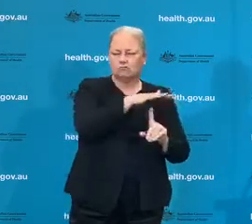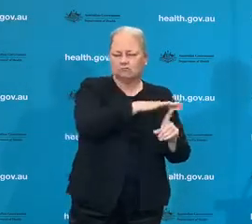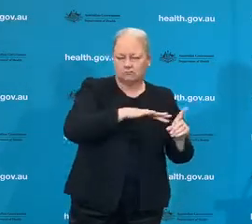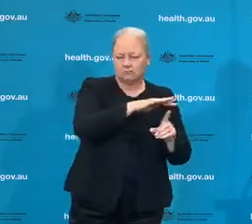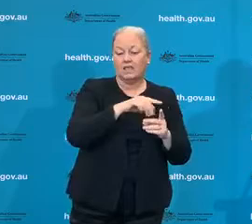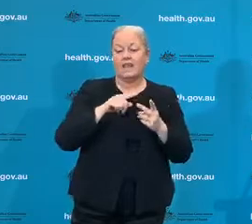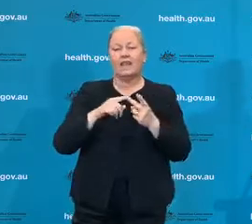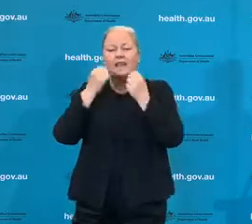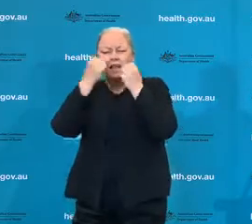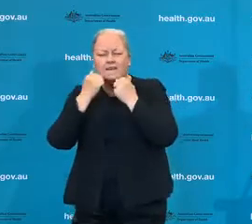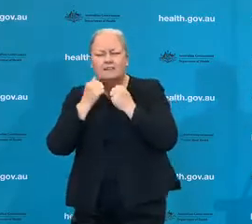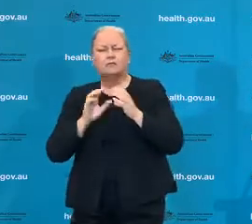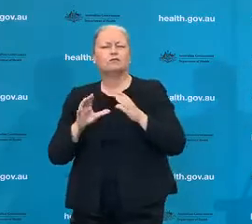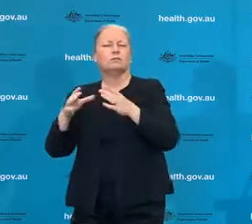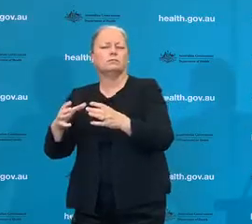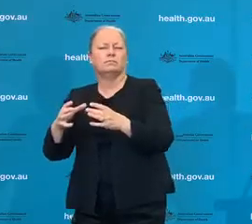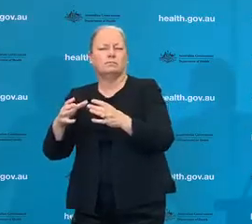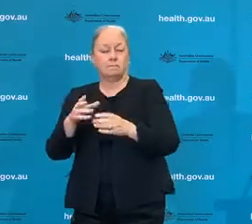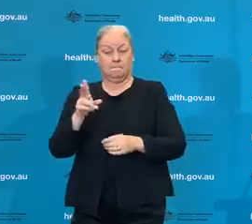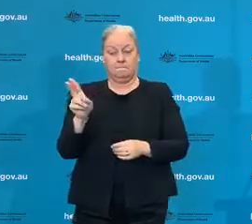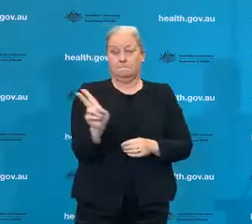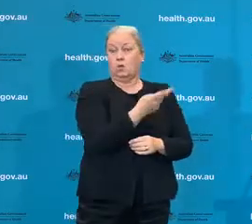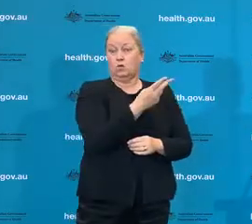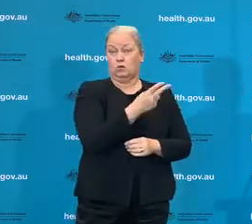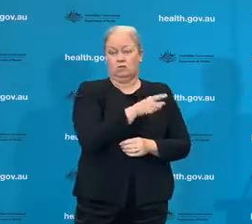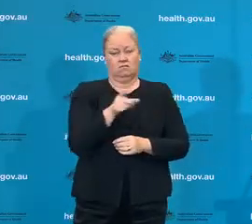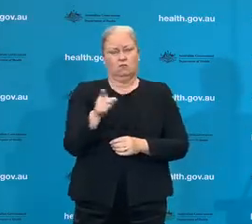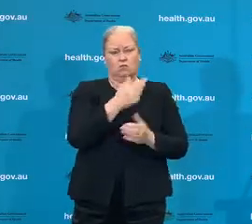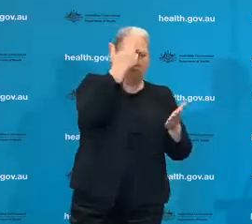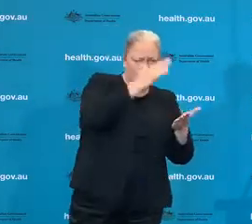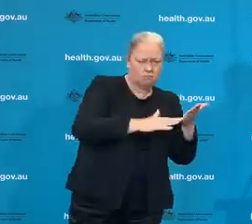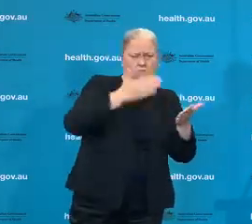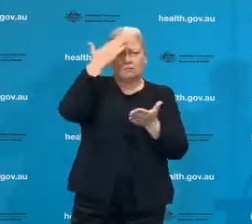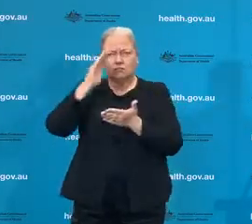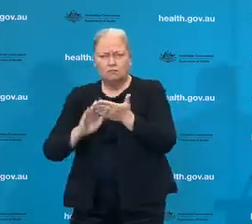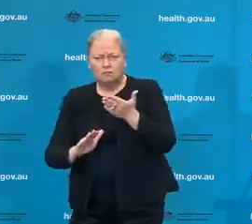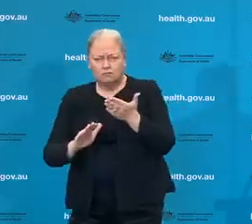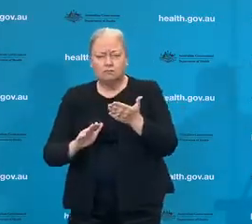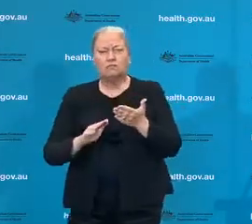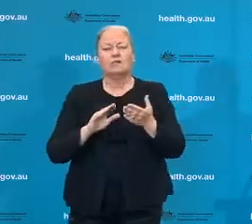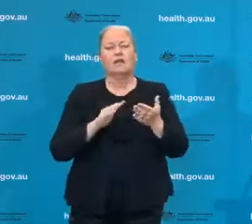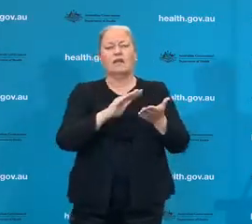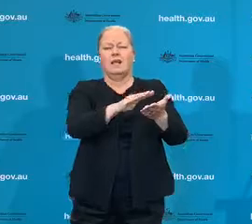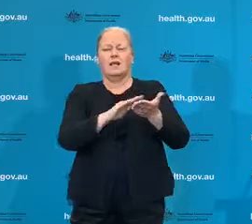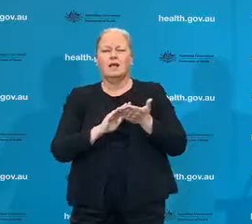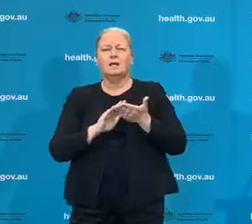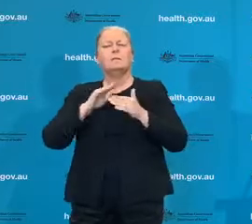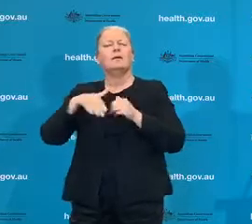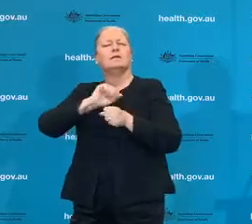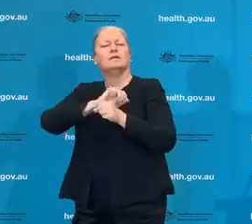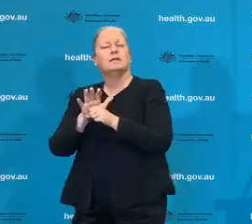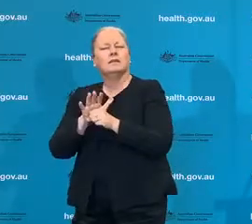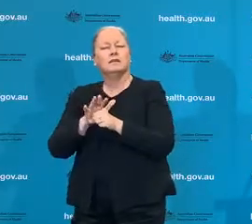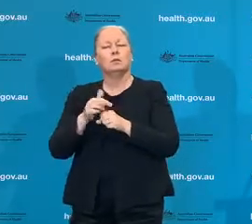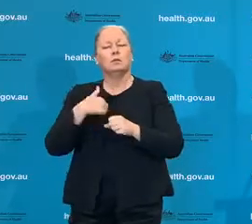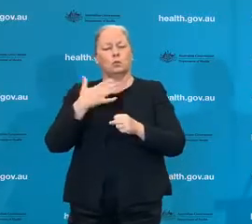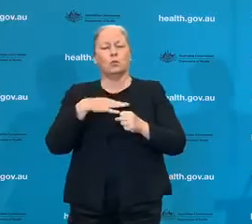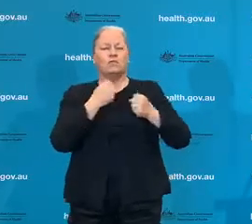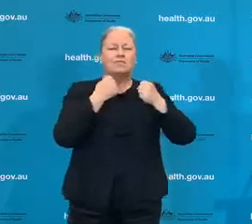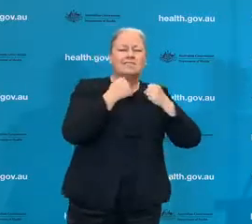key committees and both key organs of our response to COVID-19. This will bring together our infection prevention and